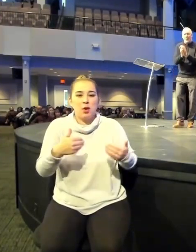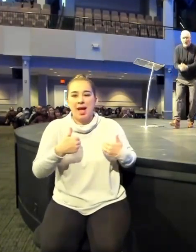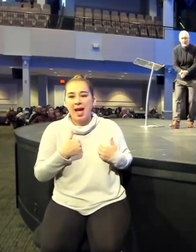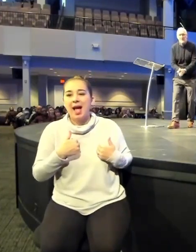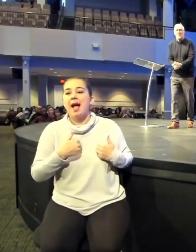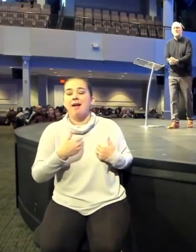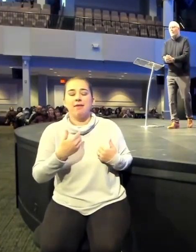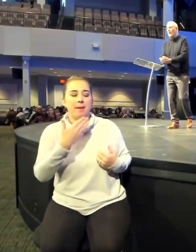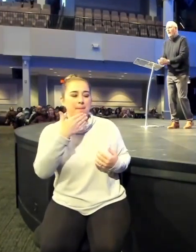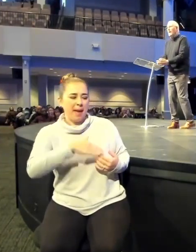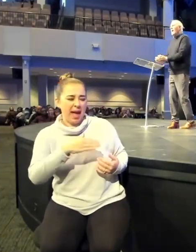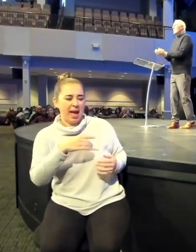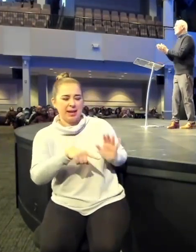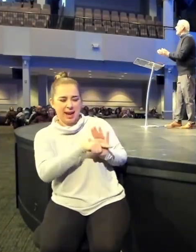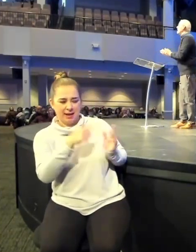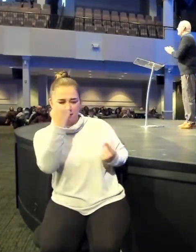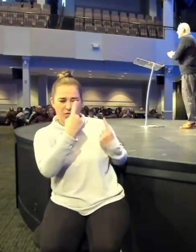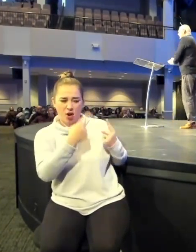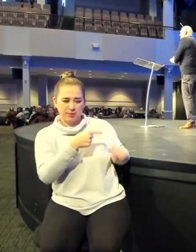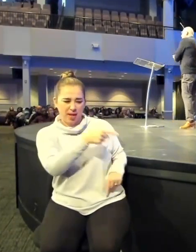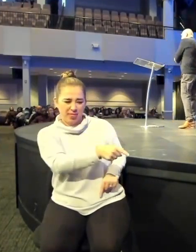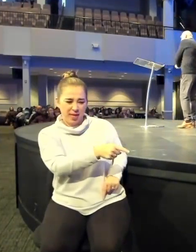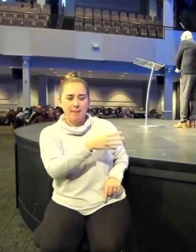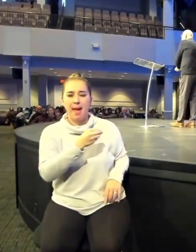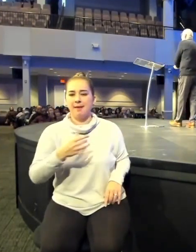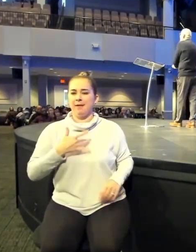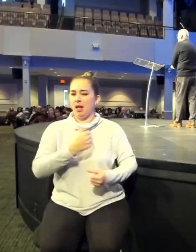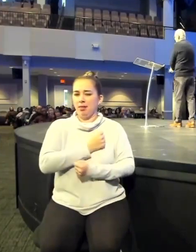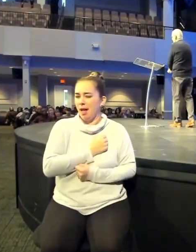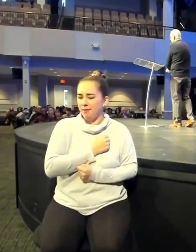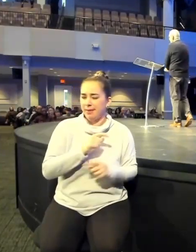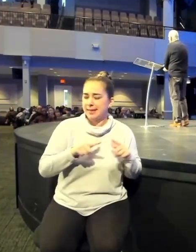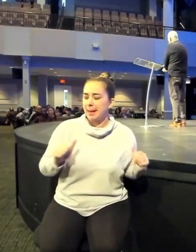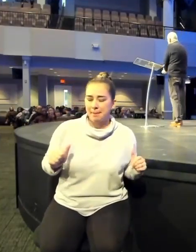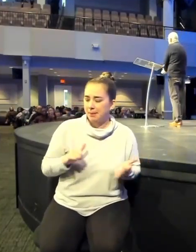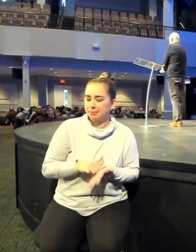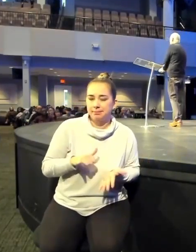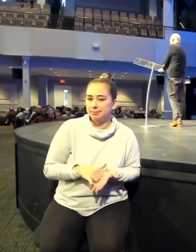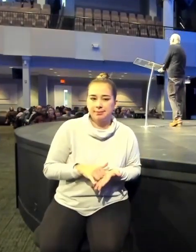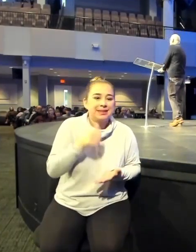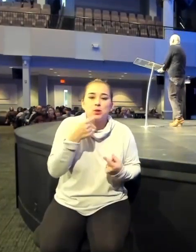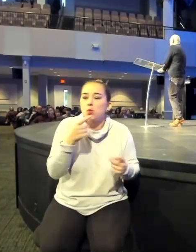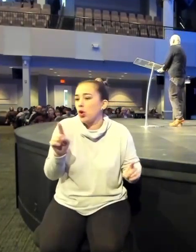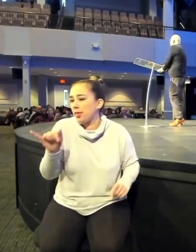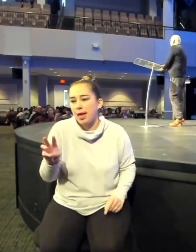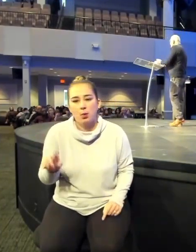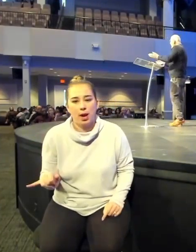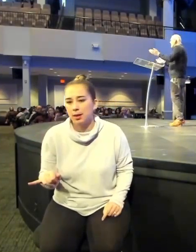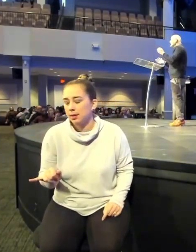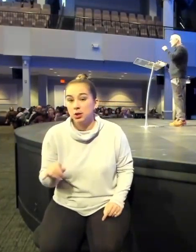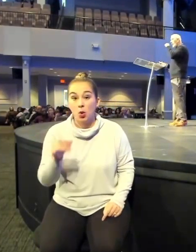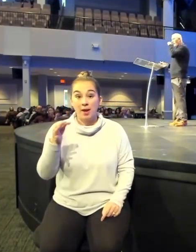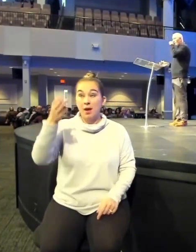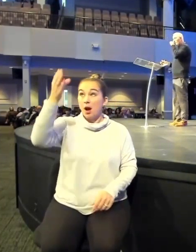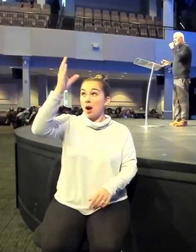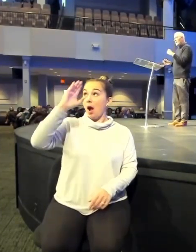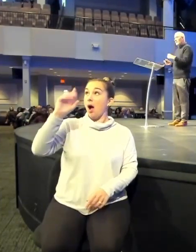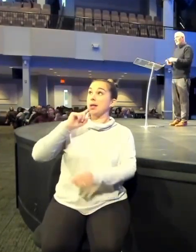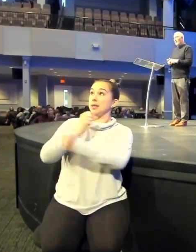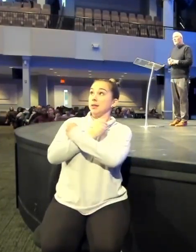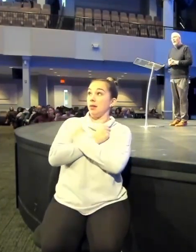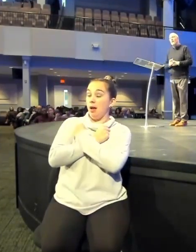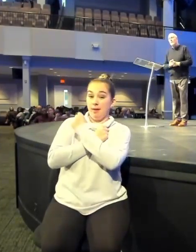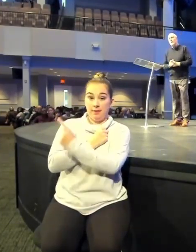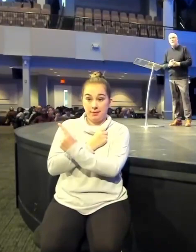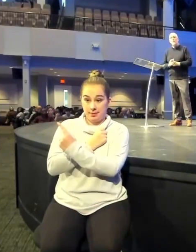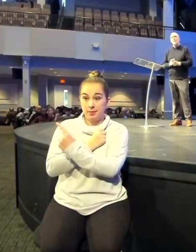wrong thoughts toward someone and the right feelings toward them at the same time. It doesn't work. So if God is love,